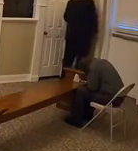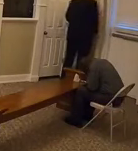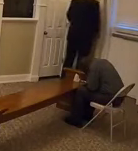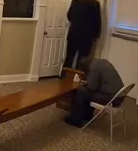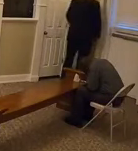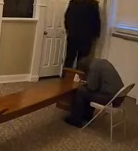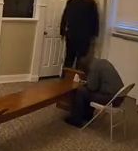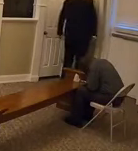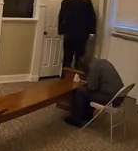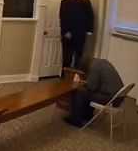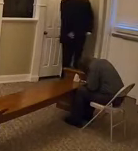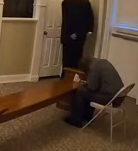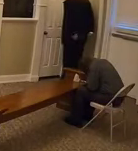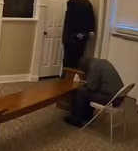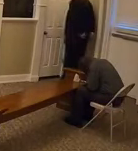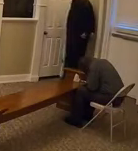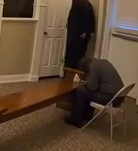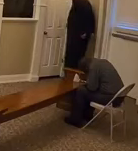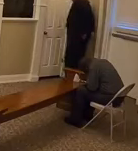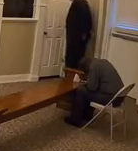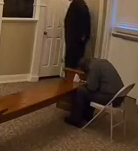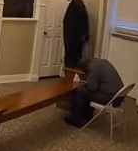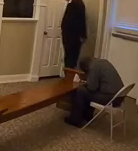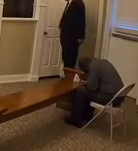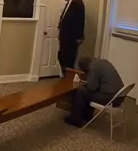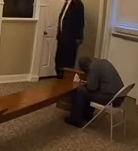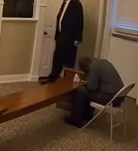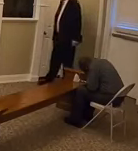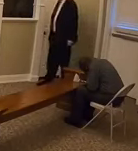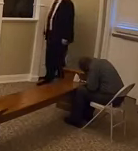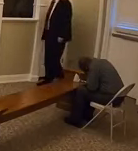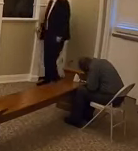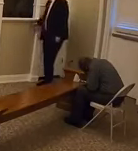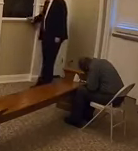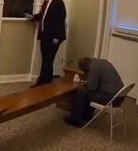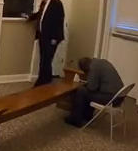love, but I'm so thankful that you still love me.